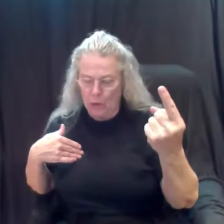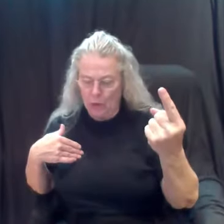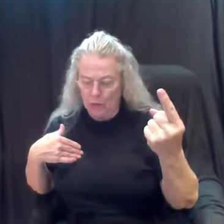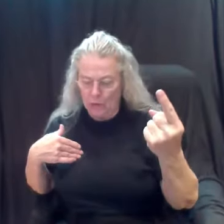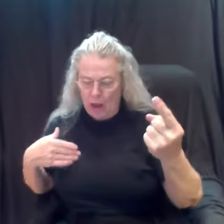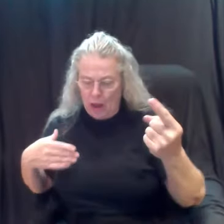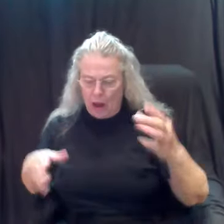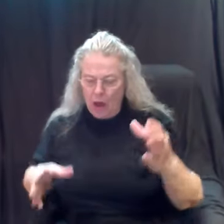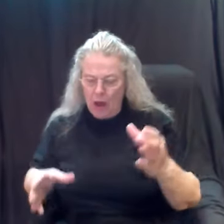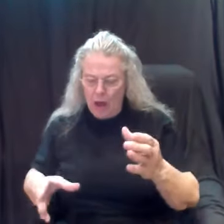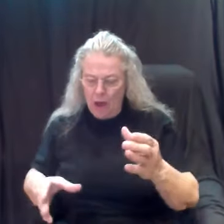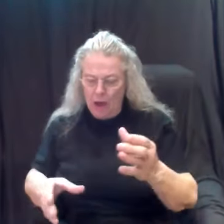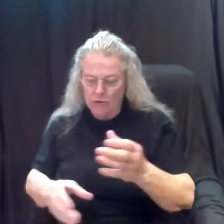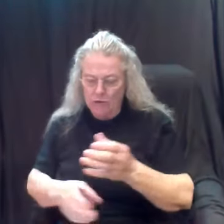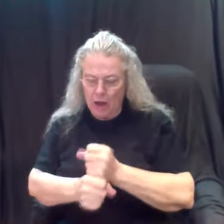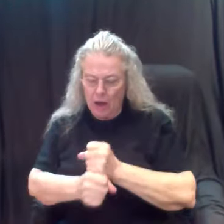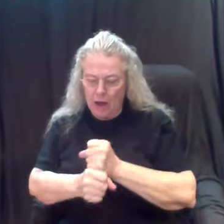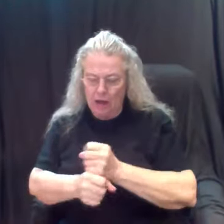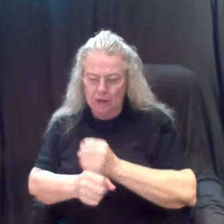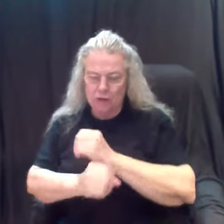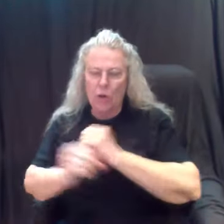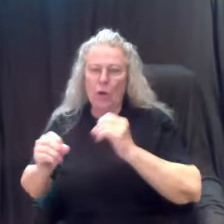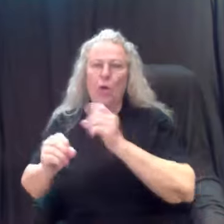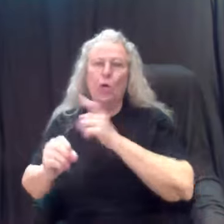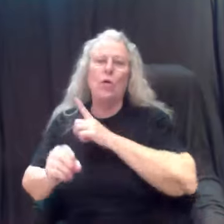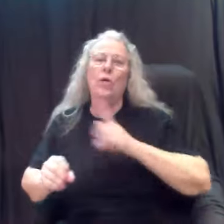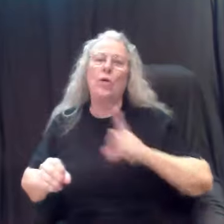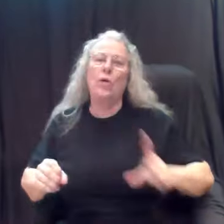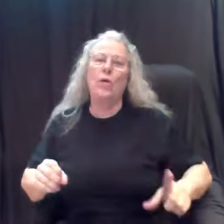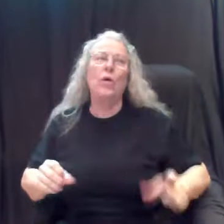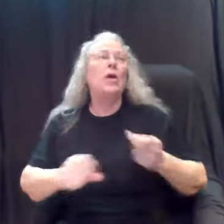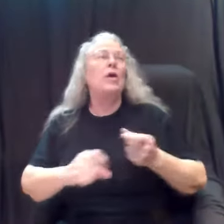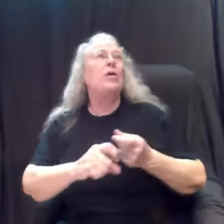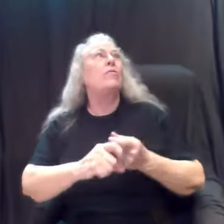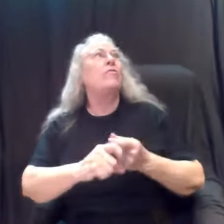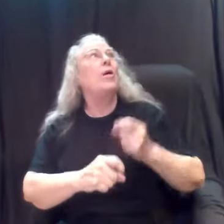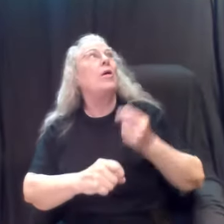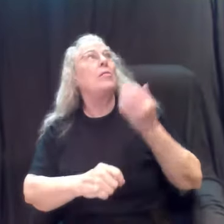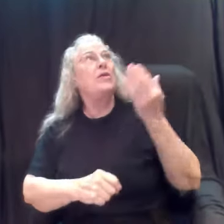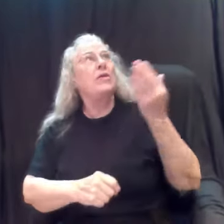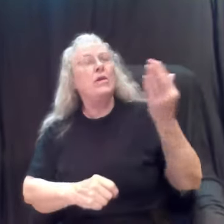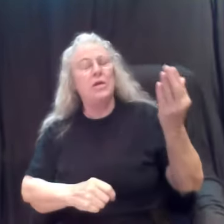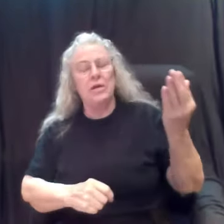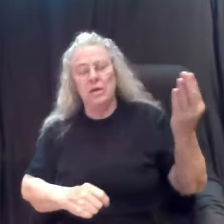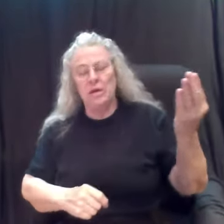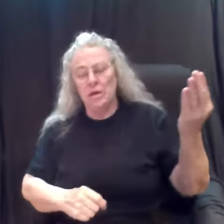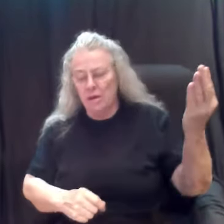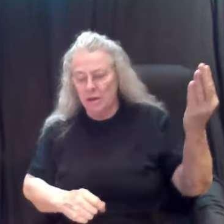alone. A trust, O Lord, from